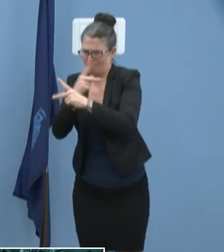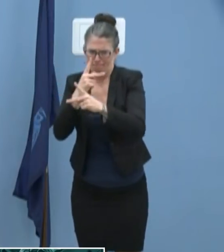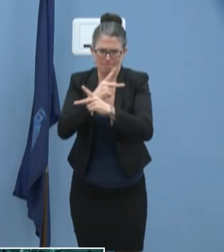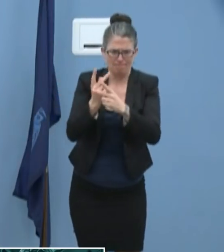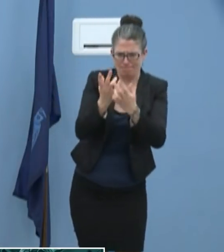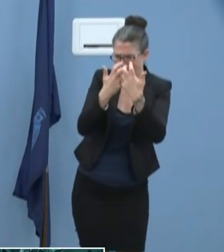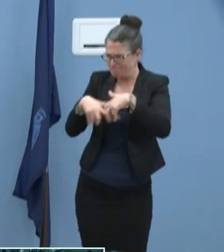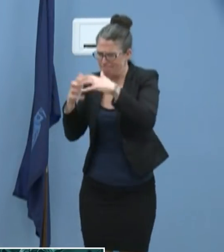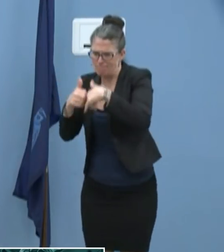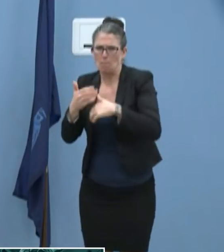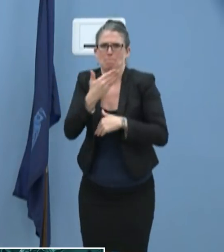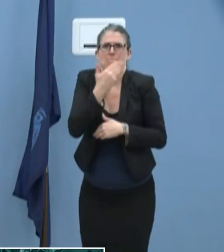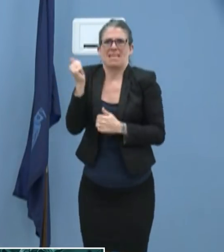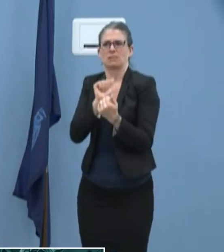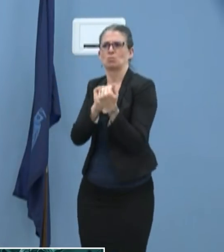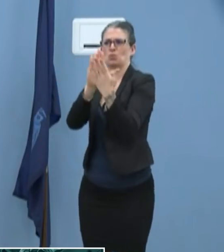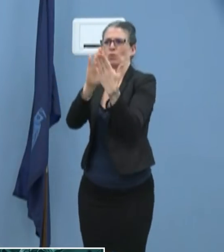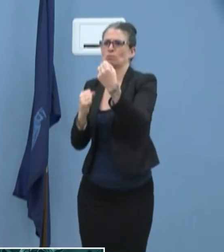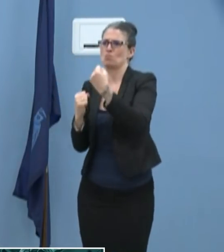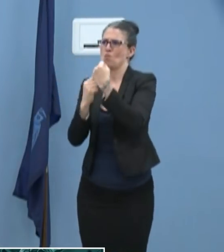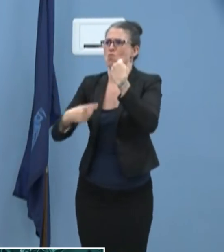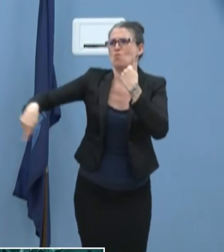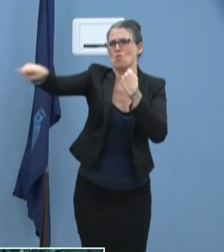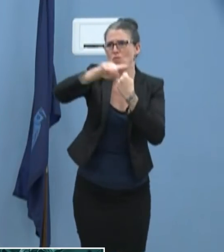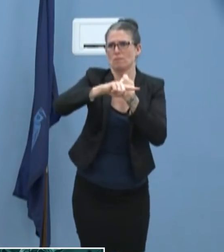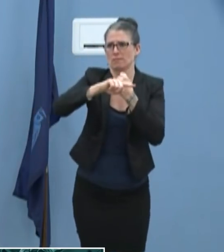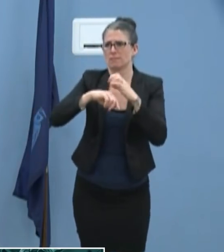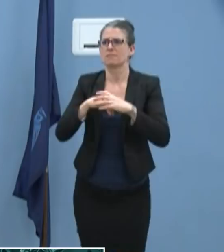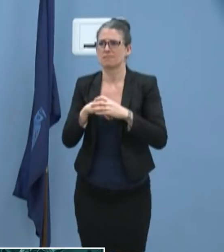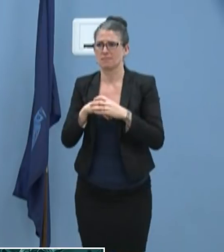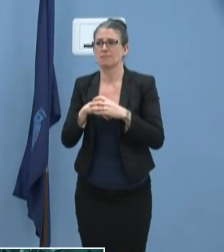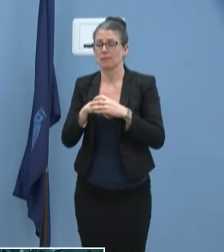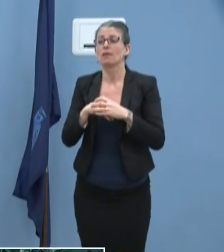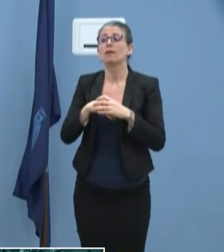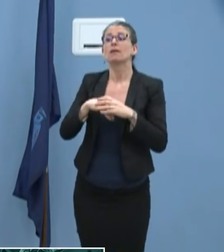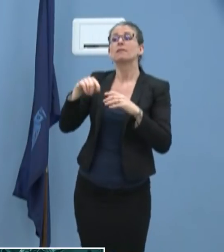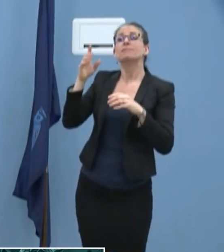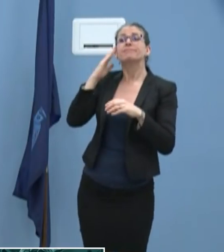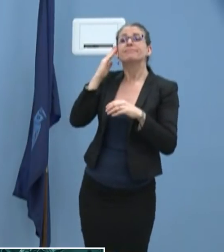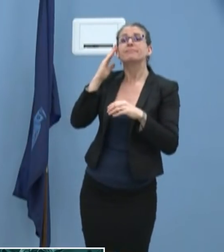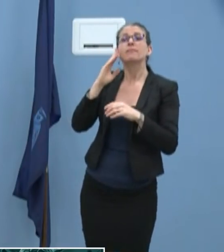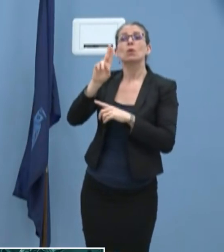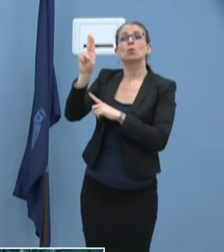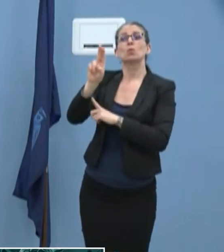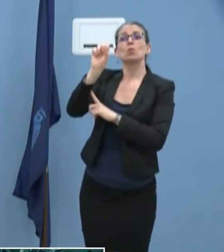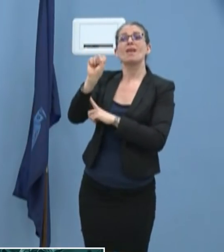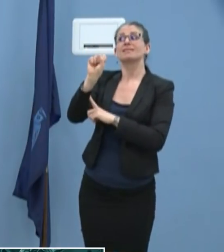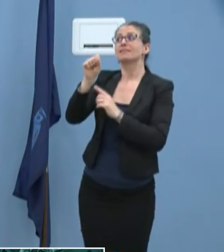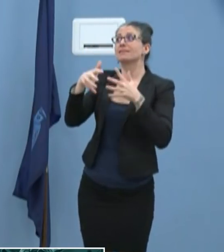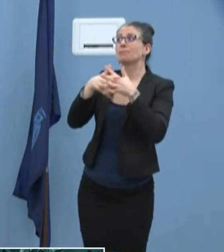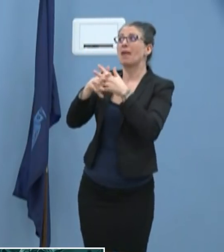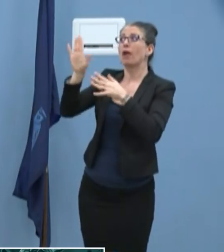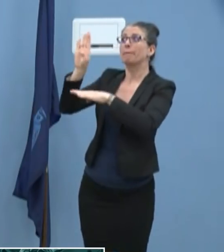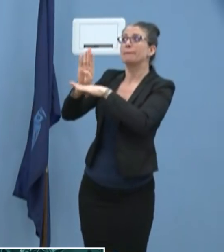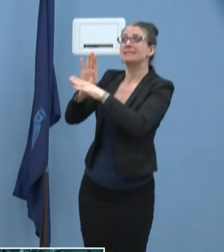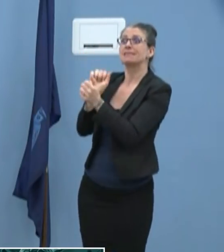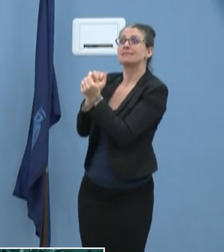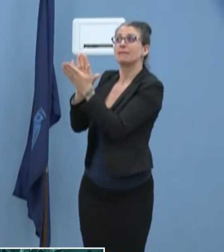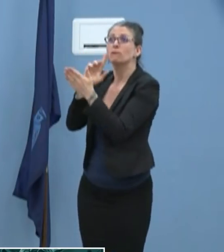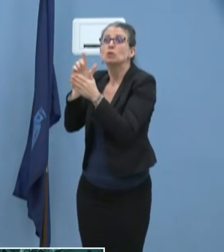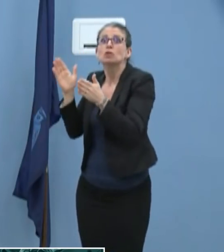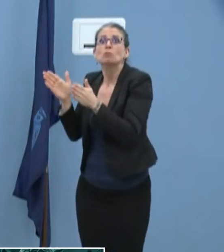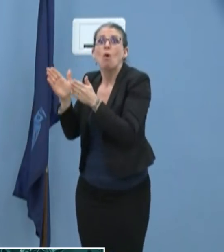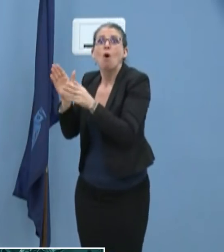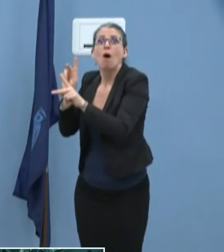I have secured approval from the U.S. Business Administration for Maine businesses to access loans